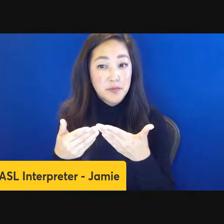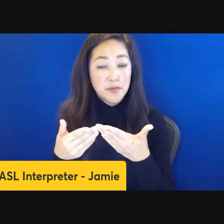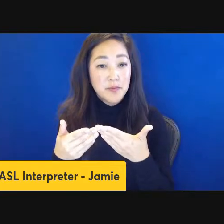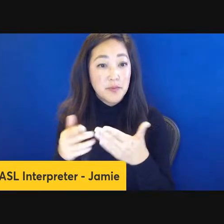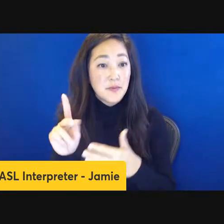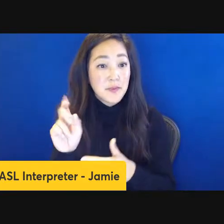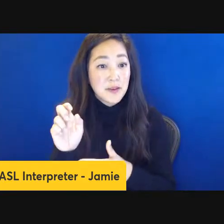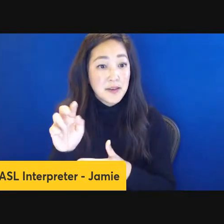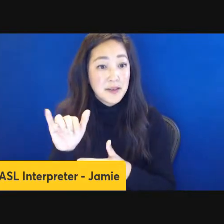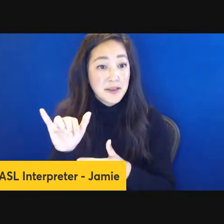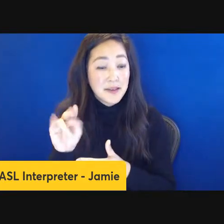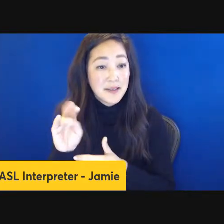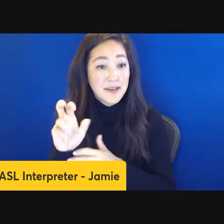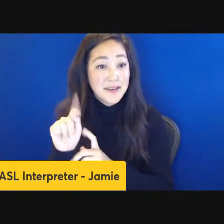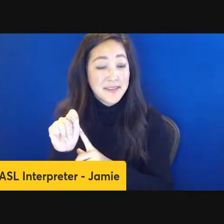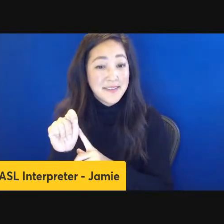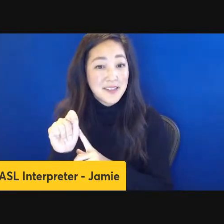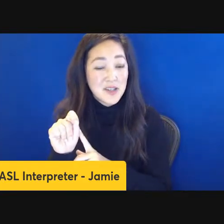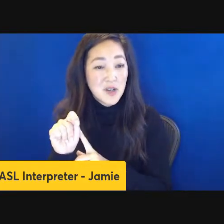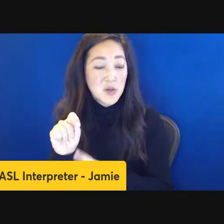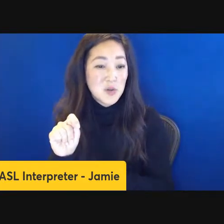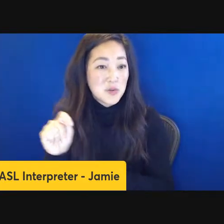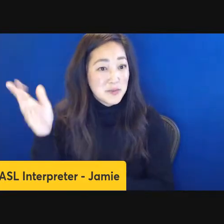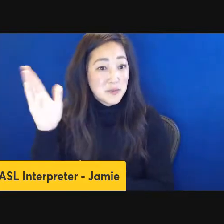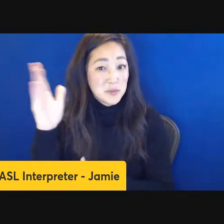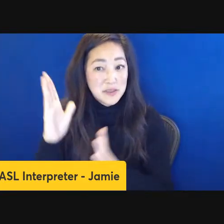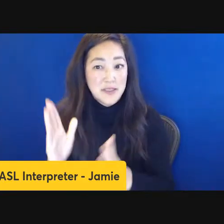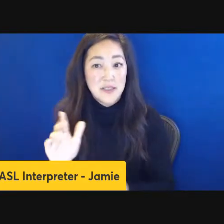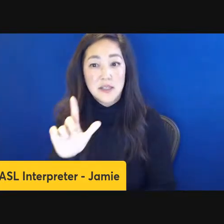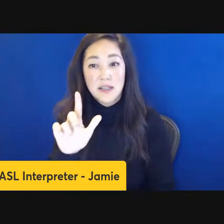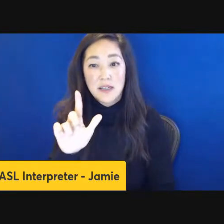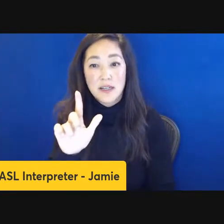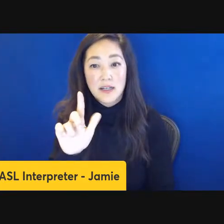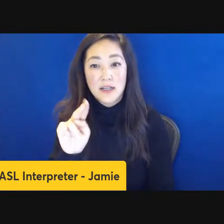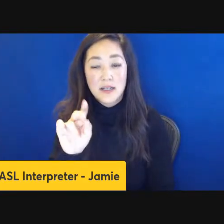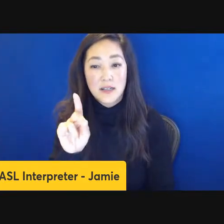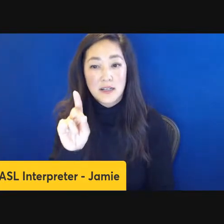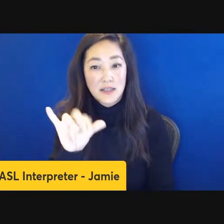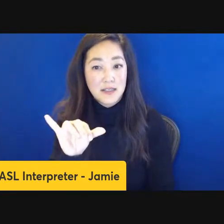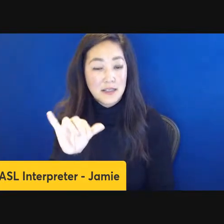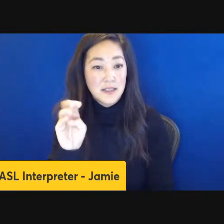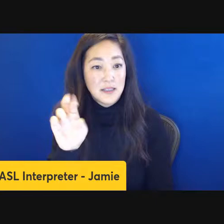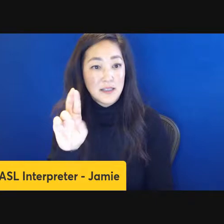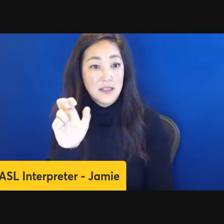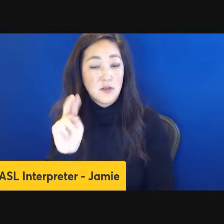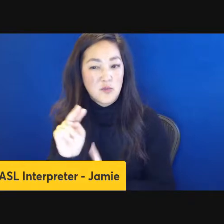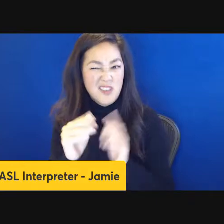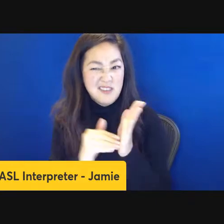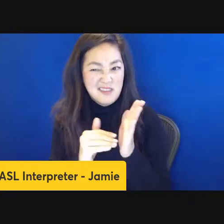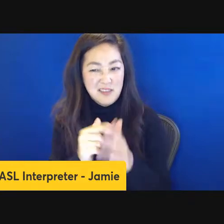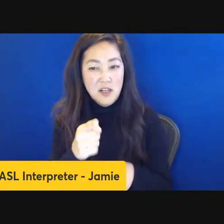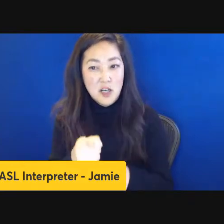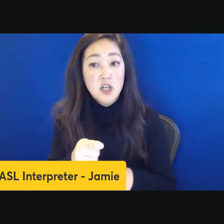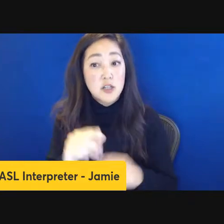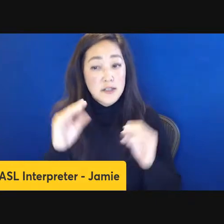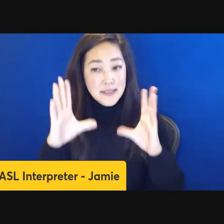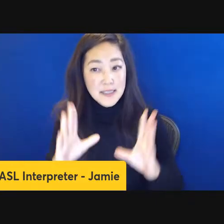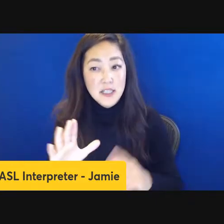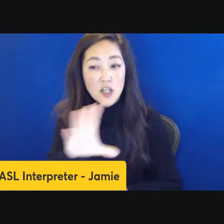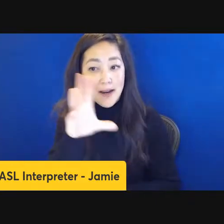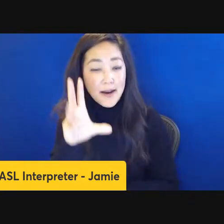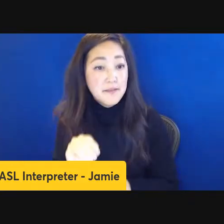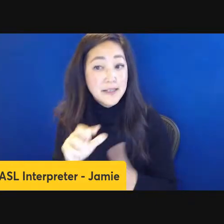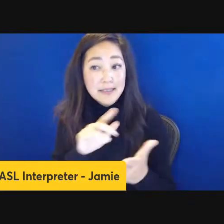keynote speaker, Dr. Lindy Braun, who is a professor of Africana Studies and